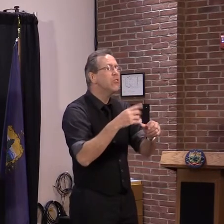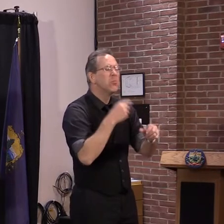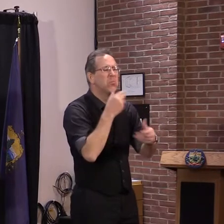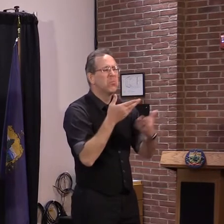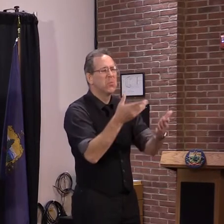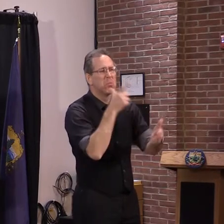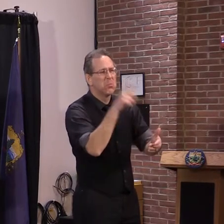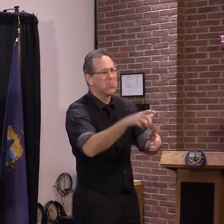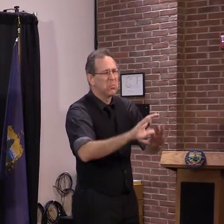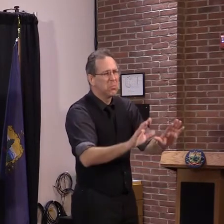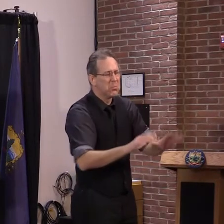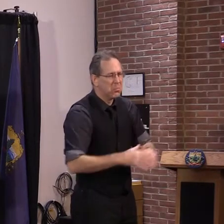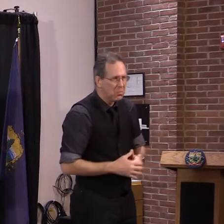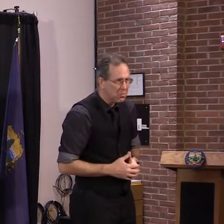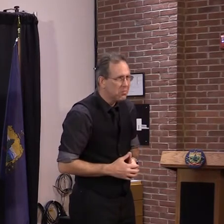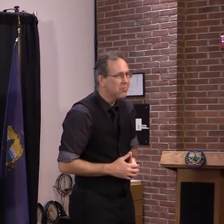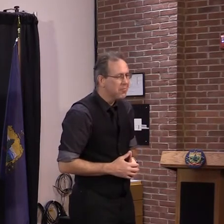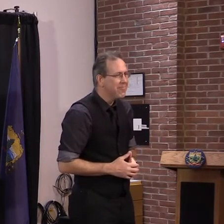time. And